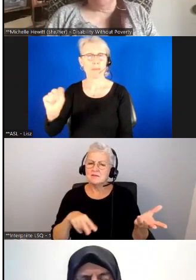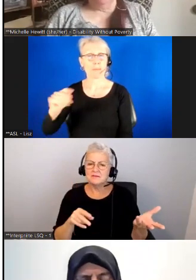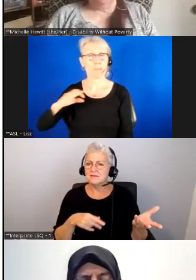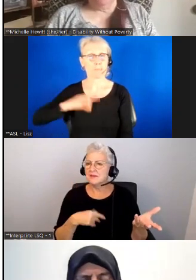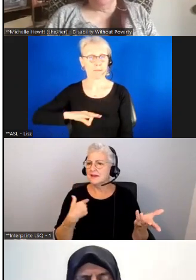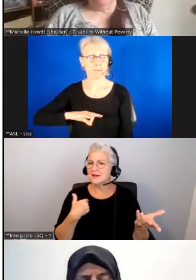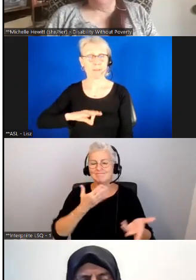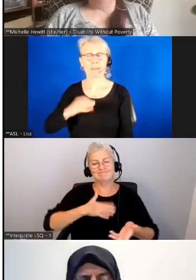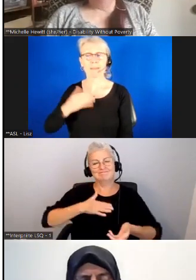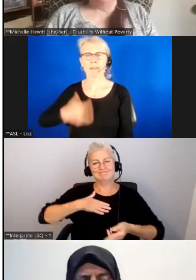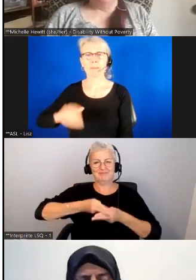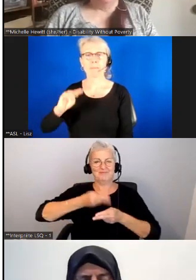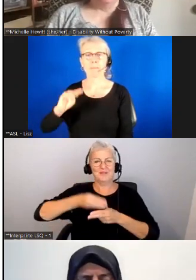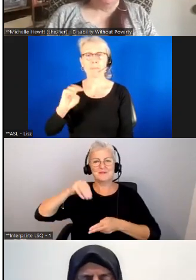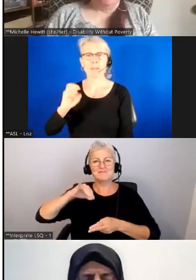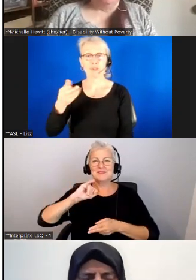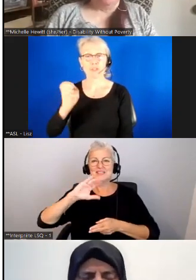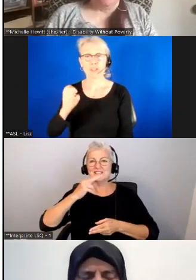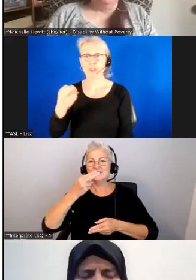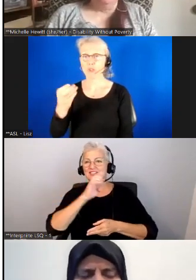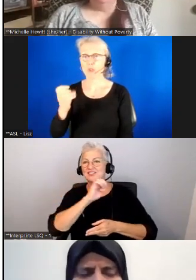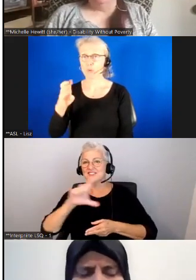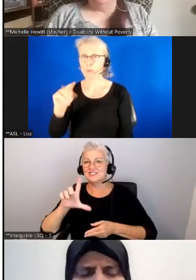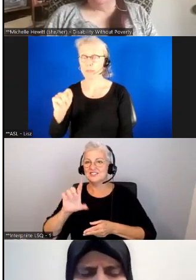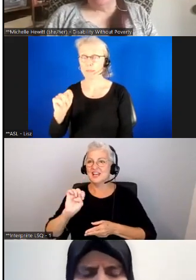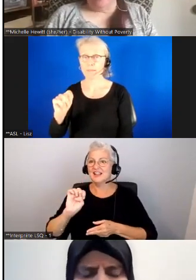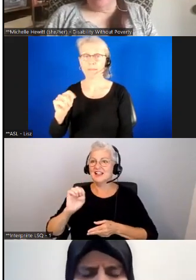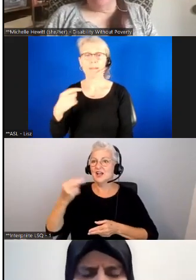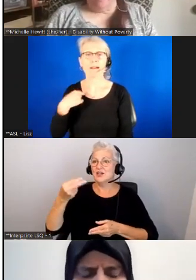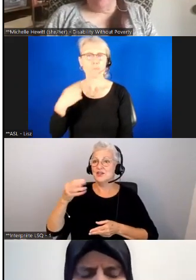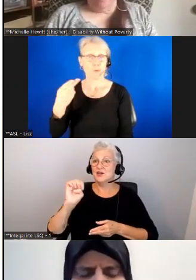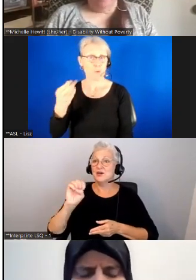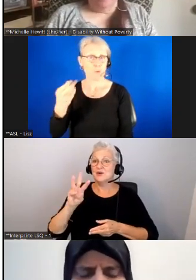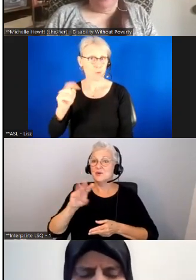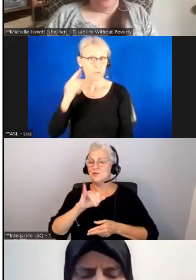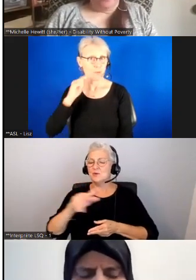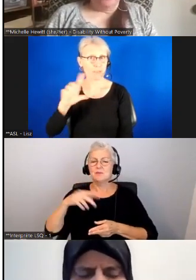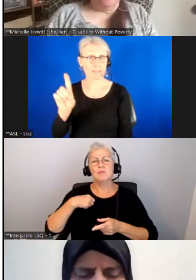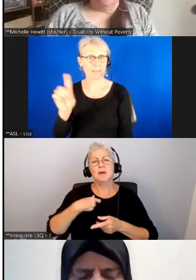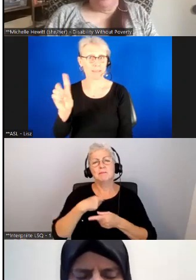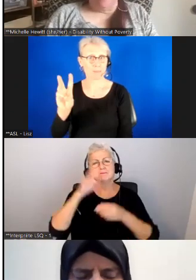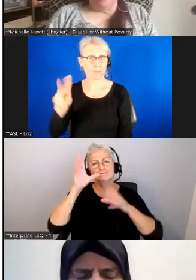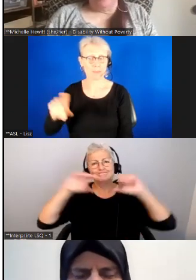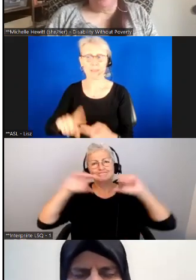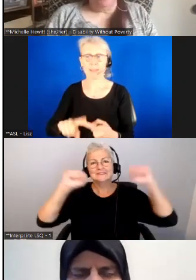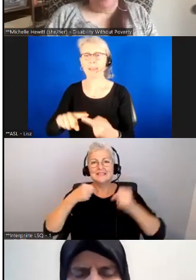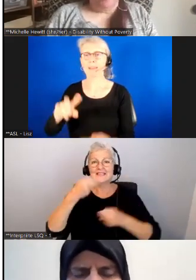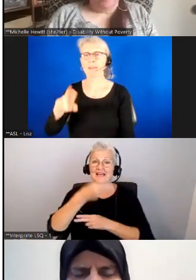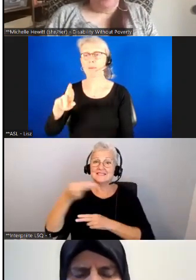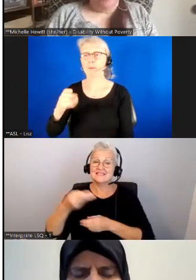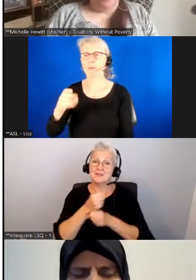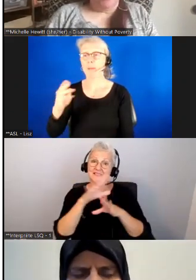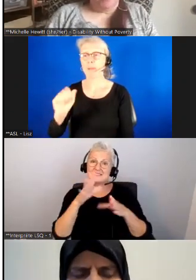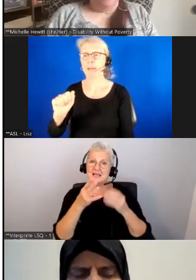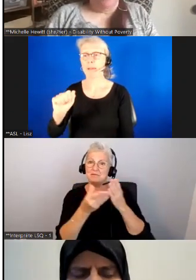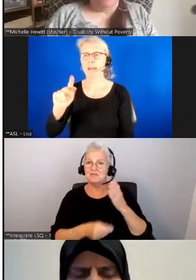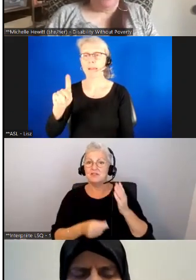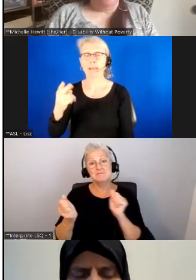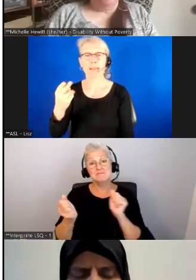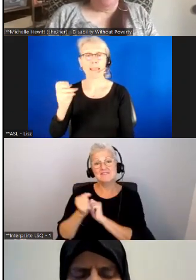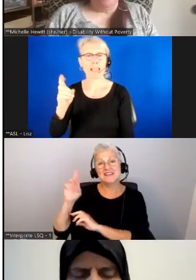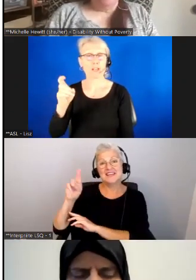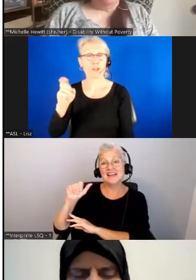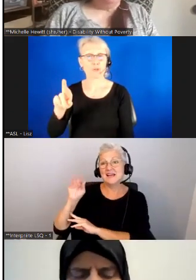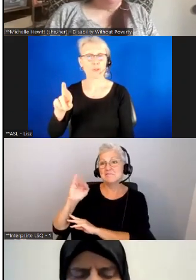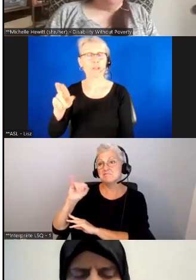Disability Without Poverty, and I'll be the host for today's event alongside Rabia Khedr, the National Director of Disability Without